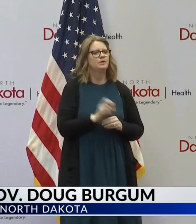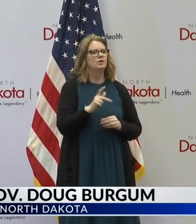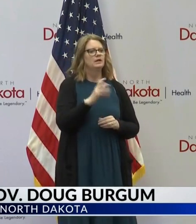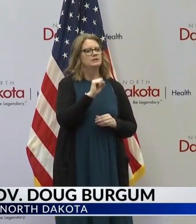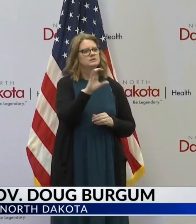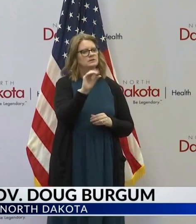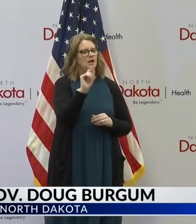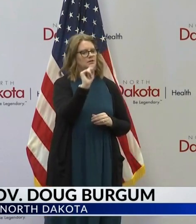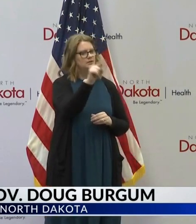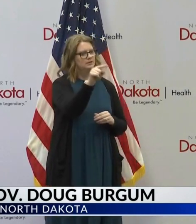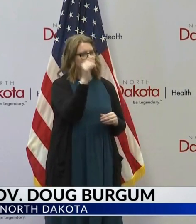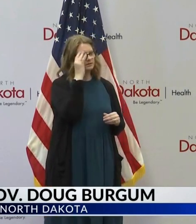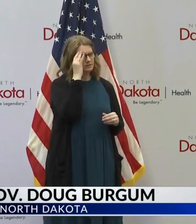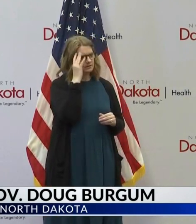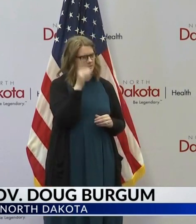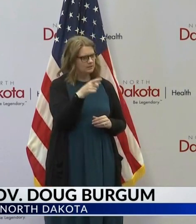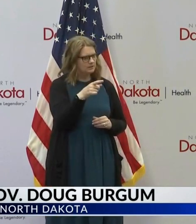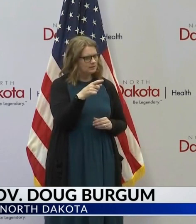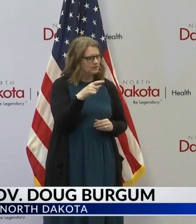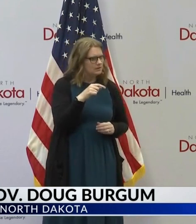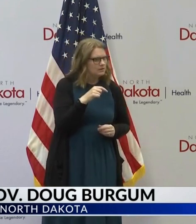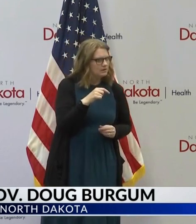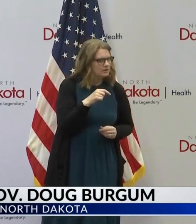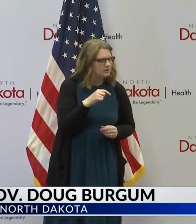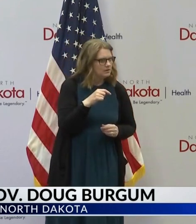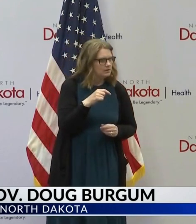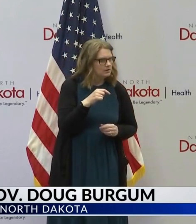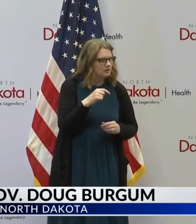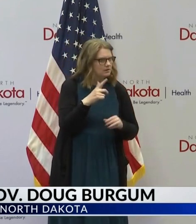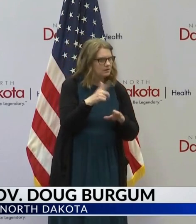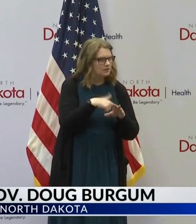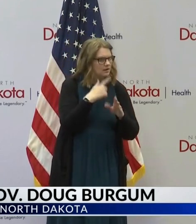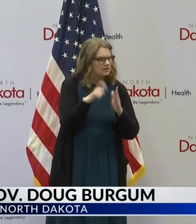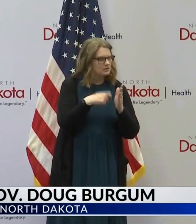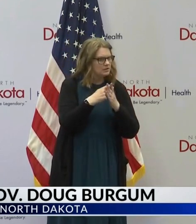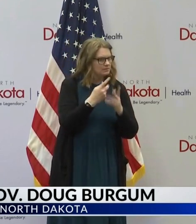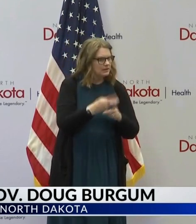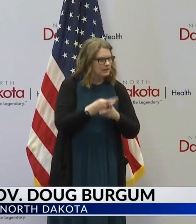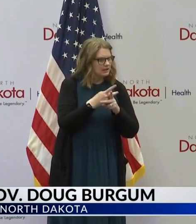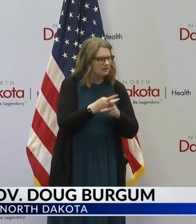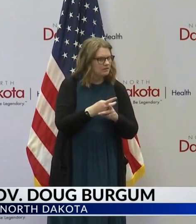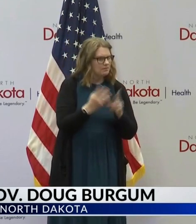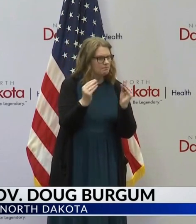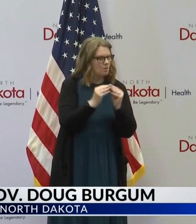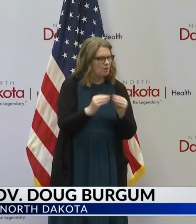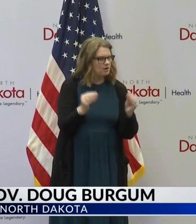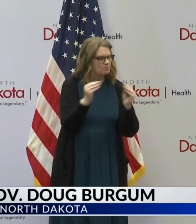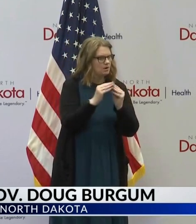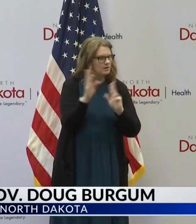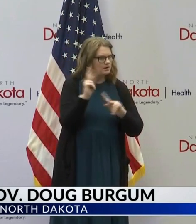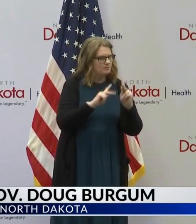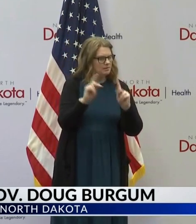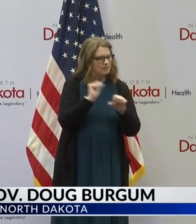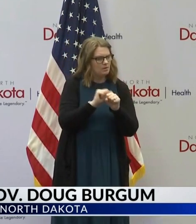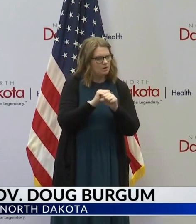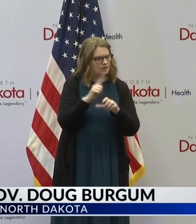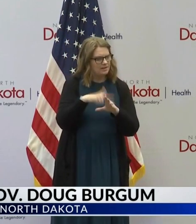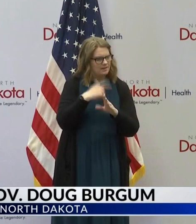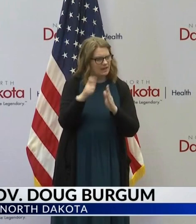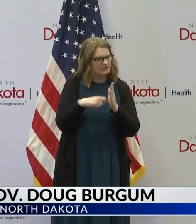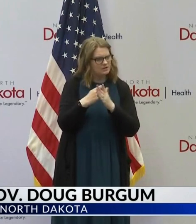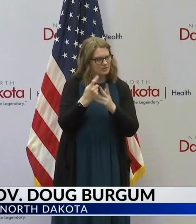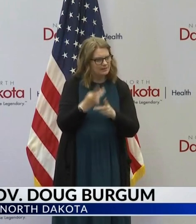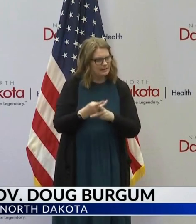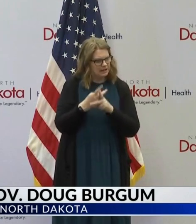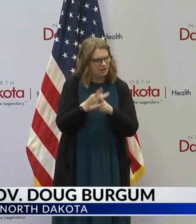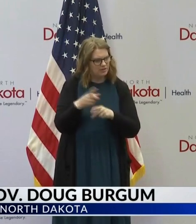Okay, Scott? I want to ask you a little bit about the long-term care thing. I'm starting to hear from more and more people who actually work in long-term care, and they're